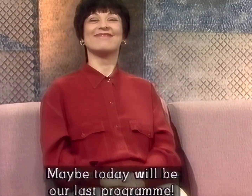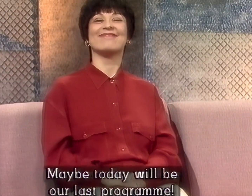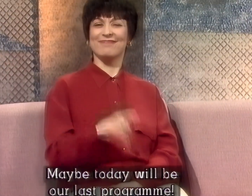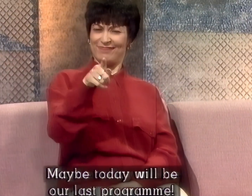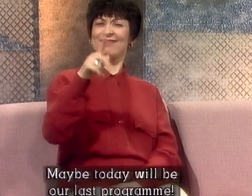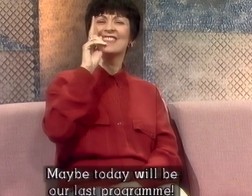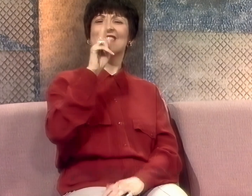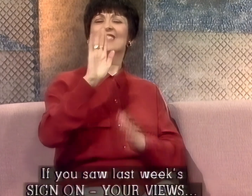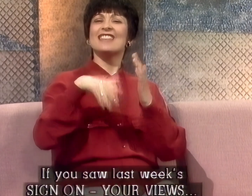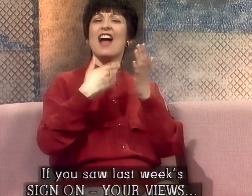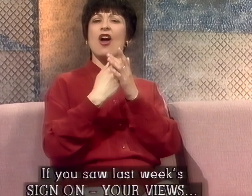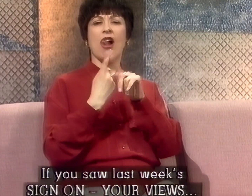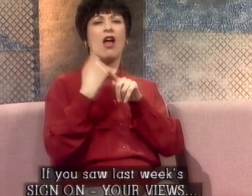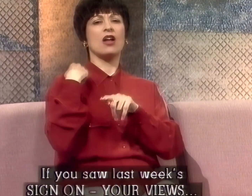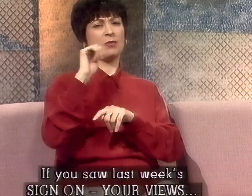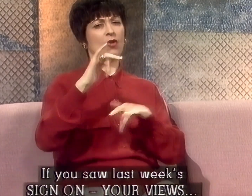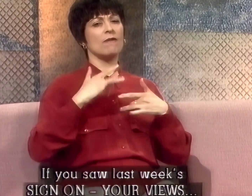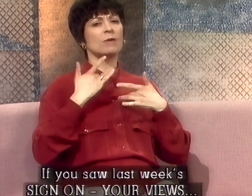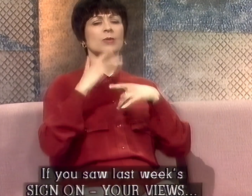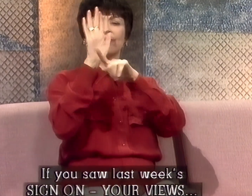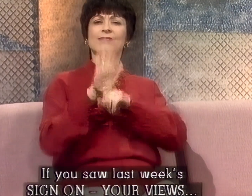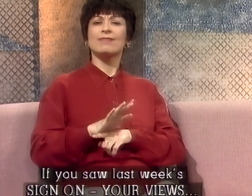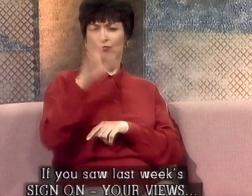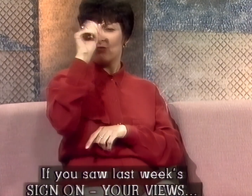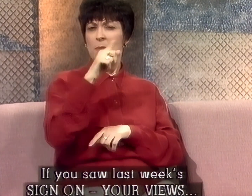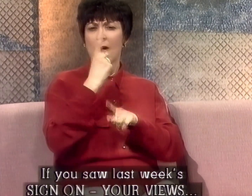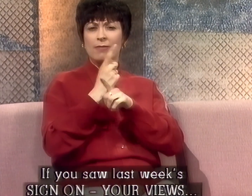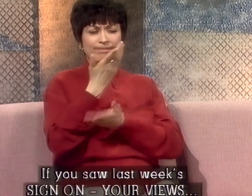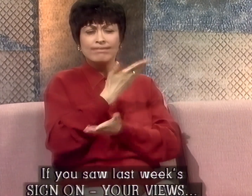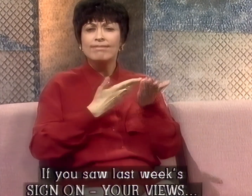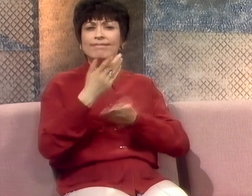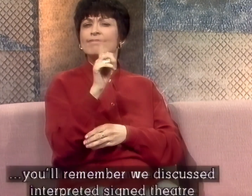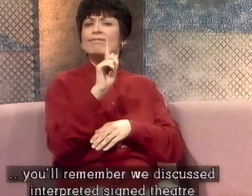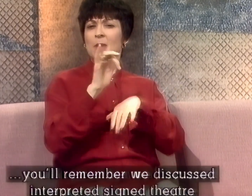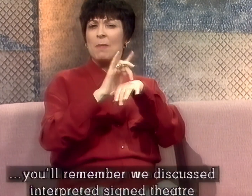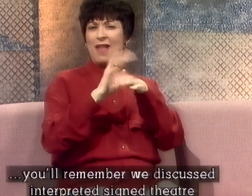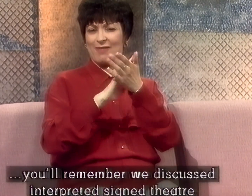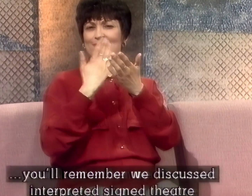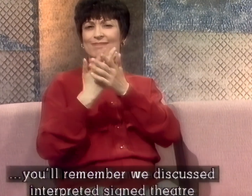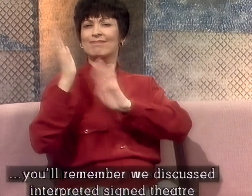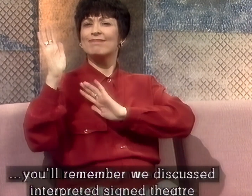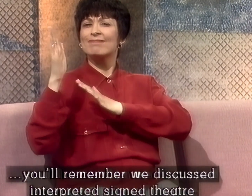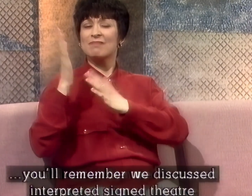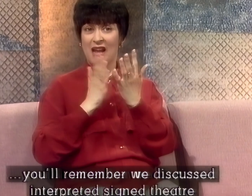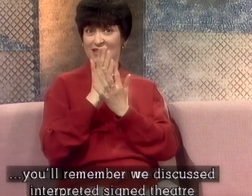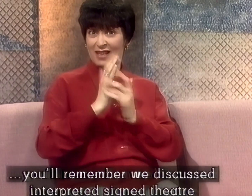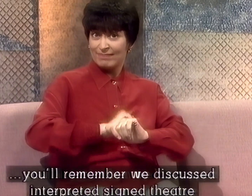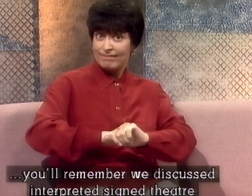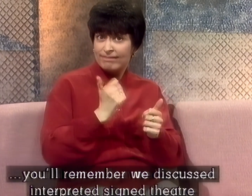programme. If you saw last week's Sign On Your Views programme, you will remember that we discussed interpreted signed